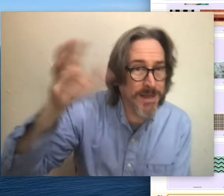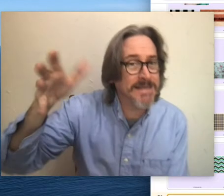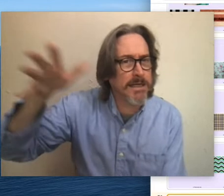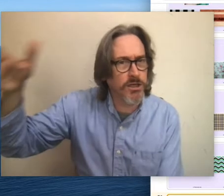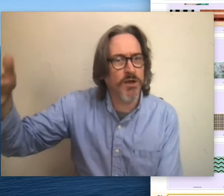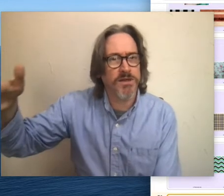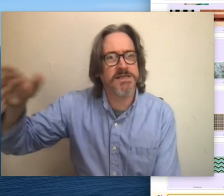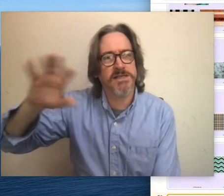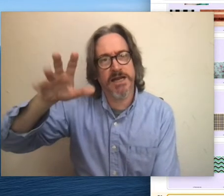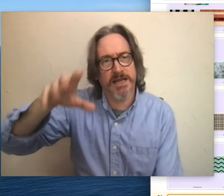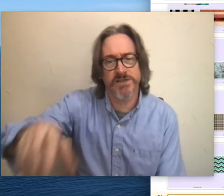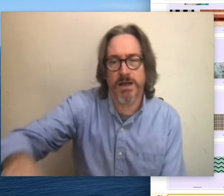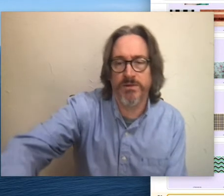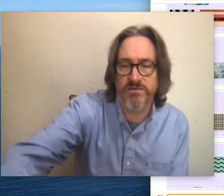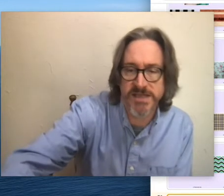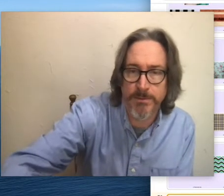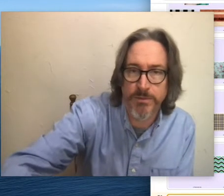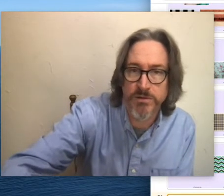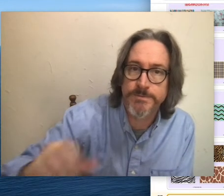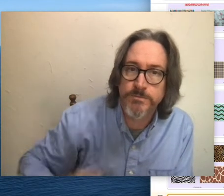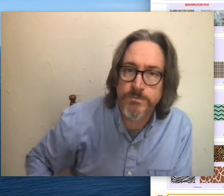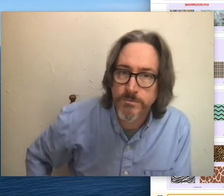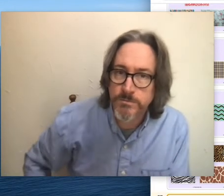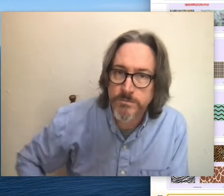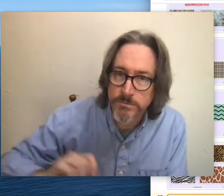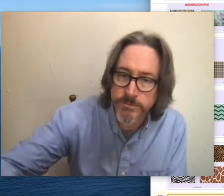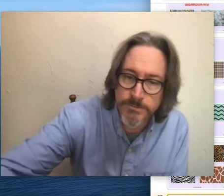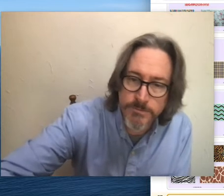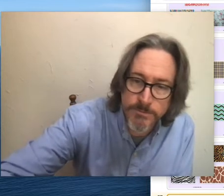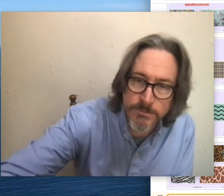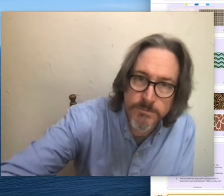So again, take a look at what's the sign. It gives a couple of examples.